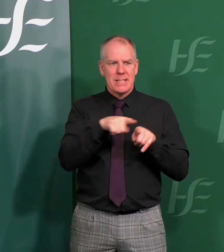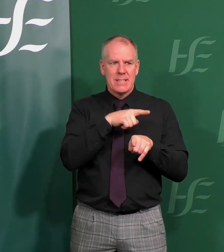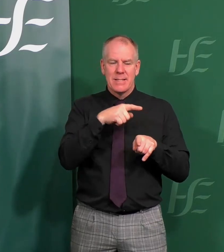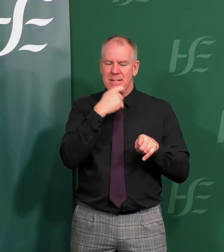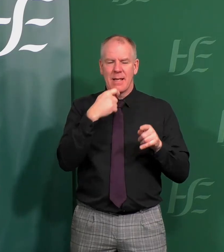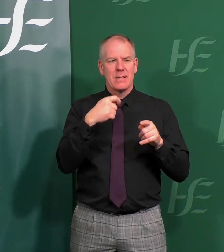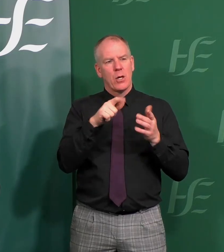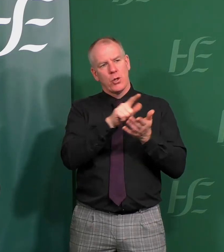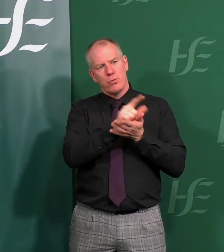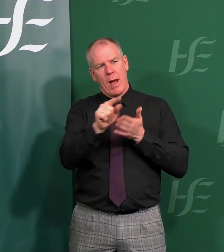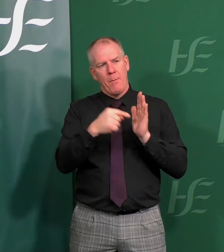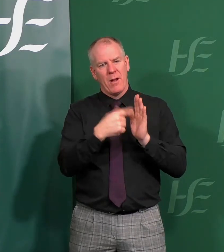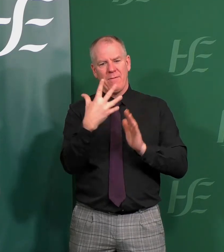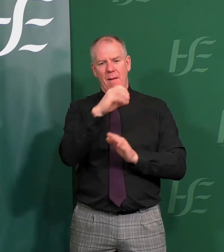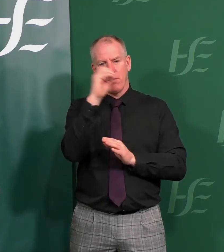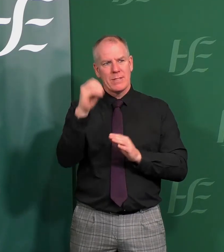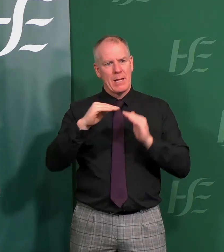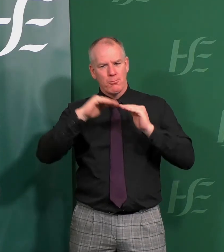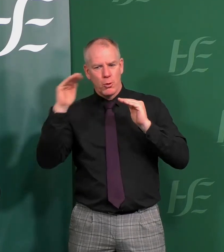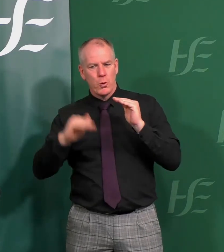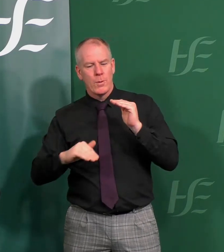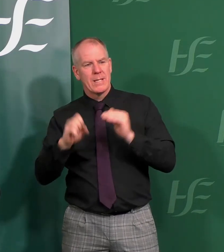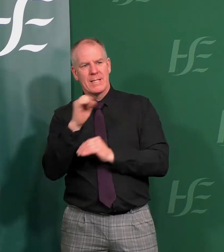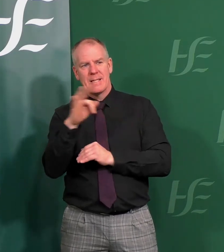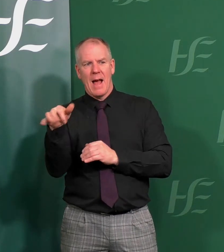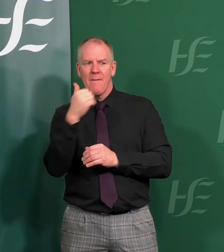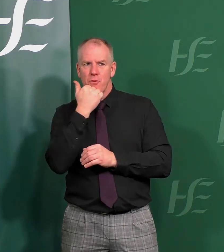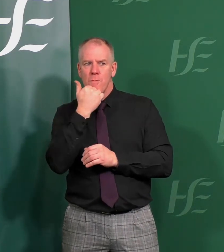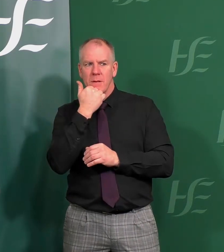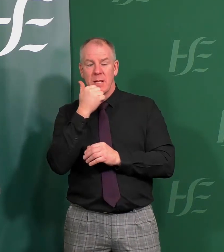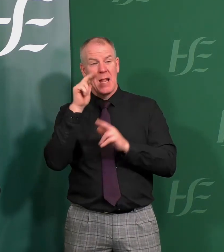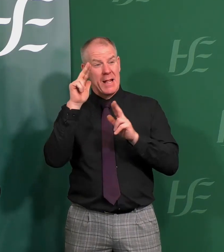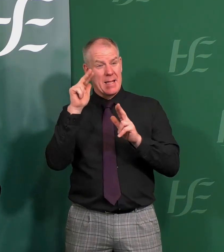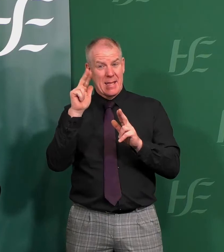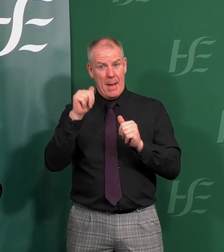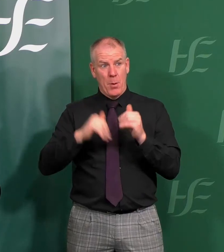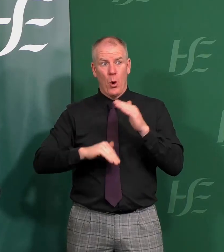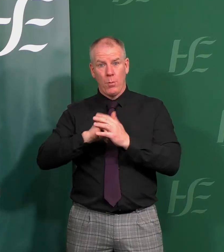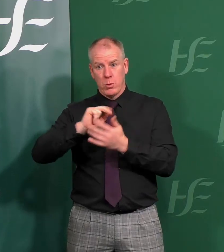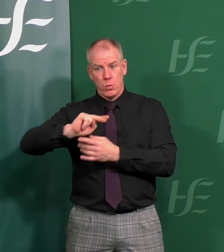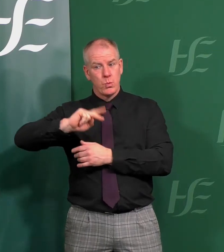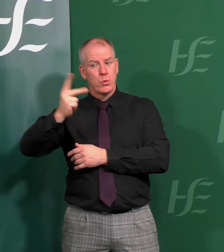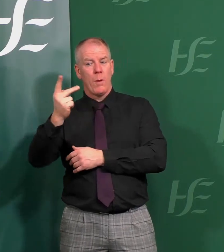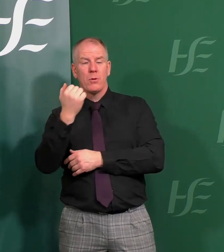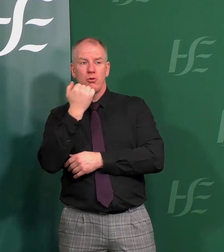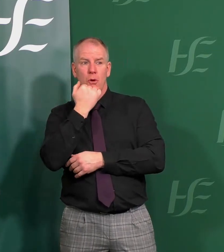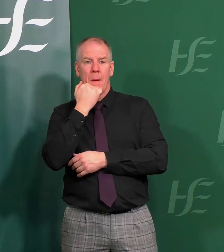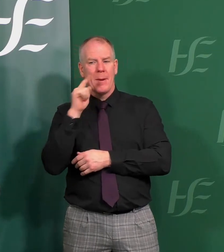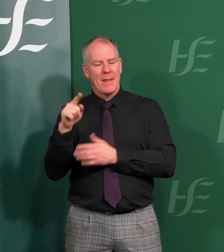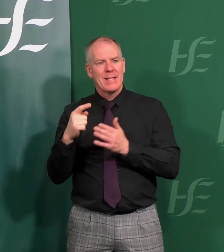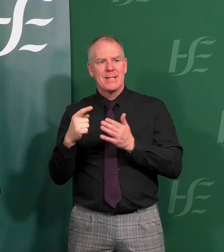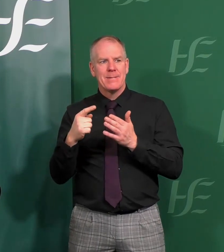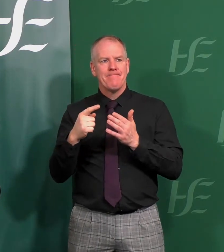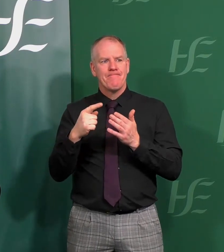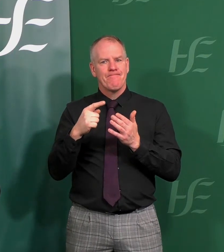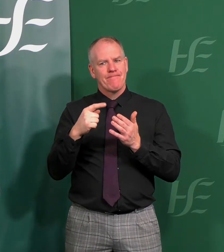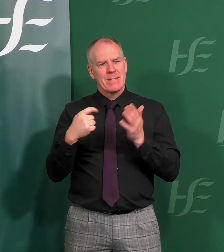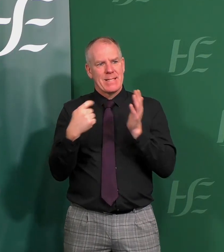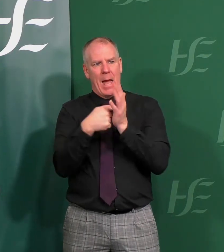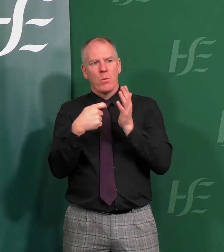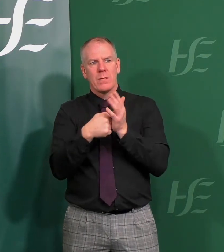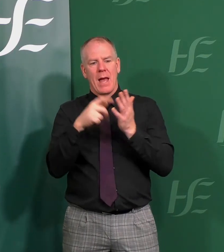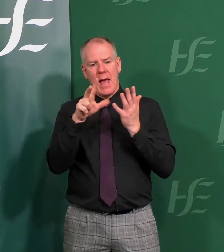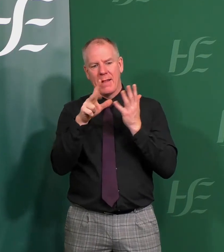impact on staffing levels, and it could be even double the number that we're reporting on today. But the manual count of numbers that we have is